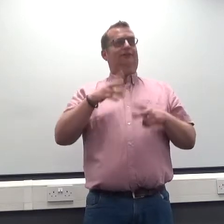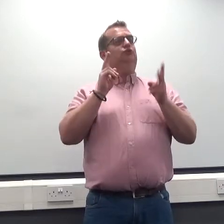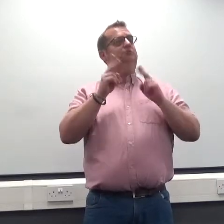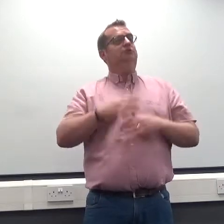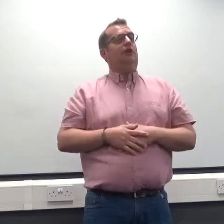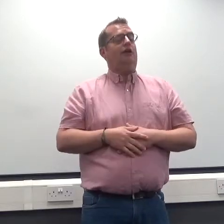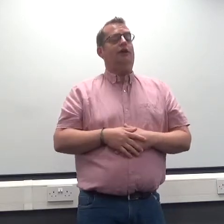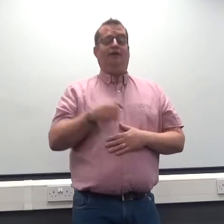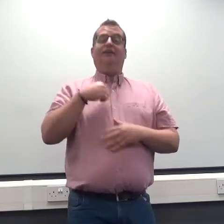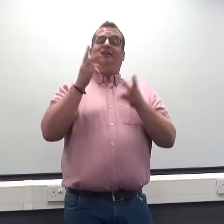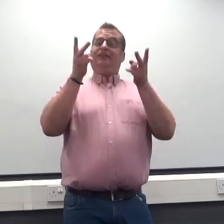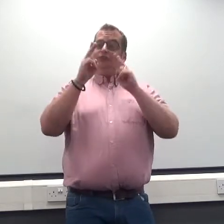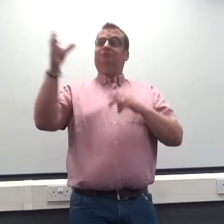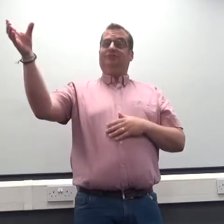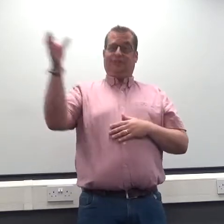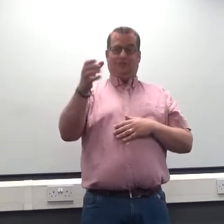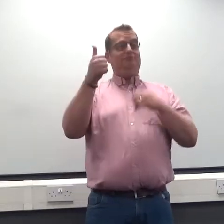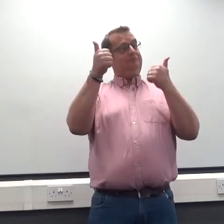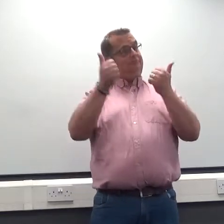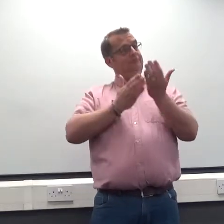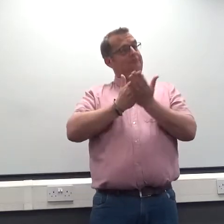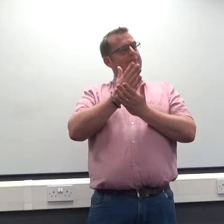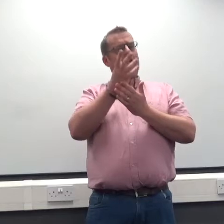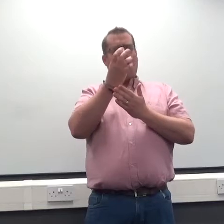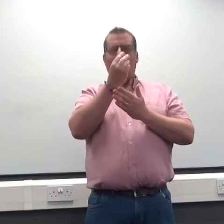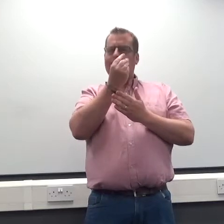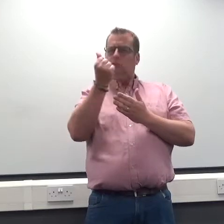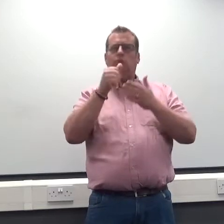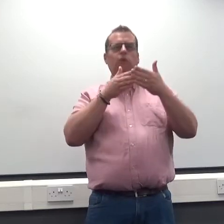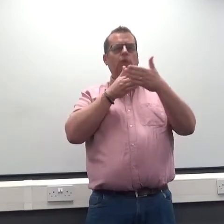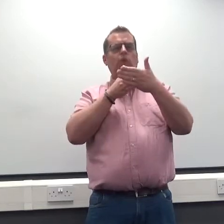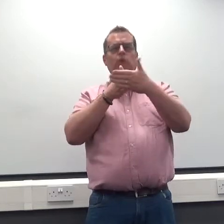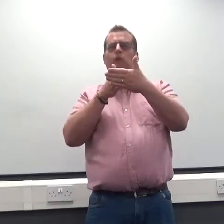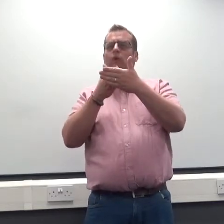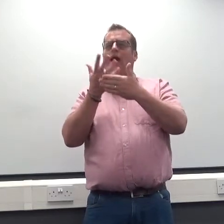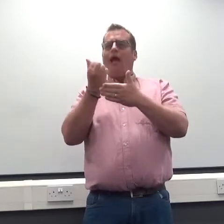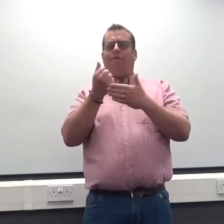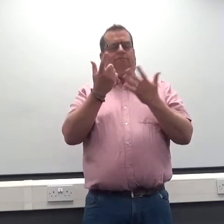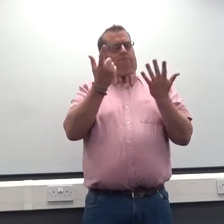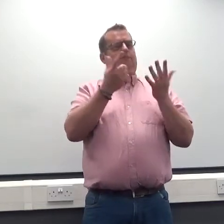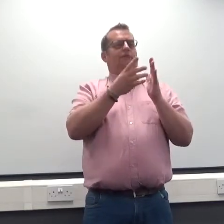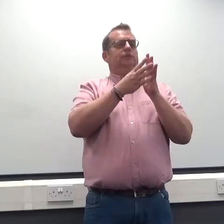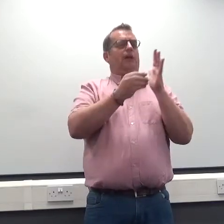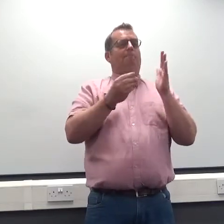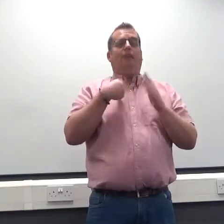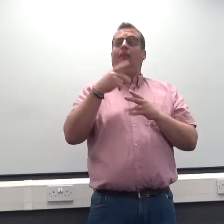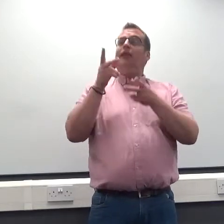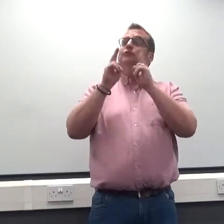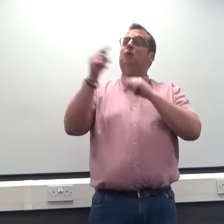And a lot of the time what the lecturer would say would go over my head, so therefore it was important that I had access to an interpreter. But I definitely met some